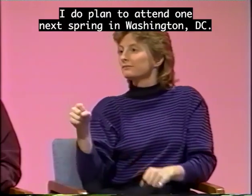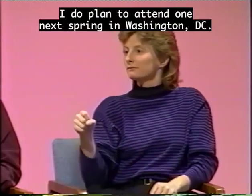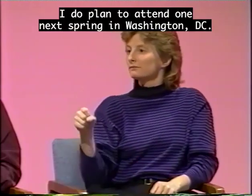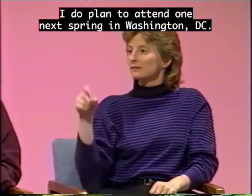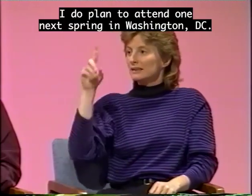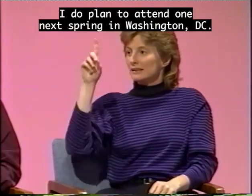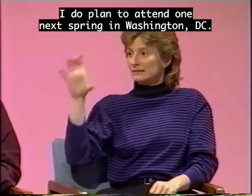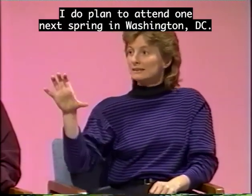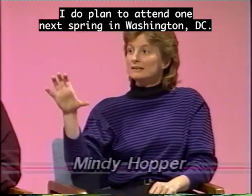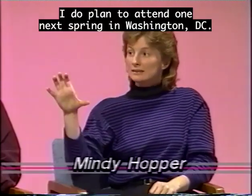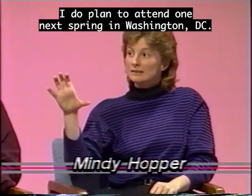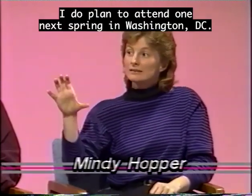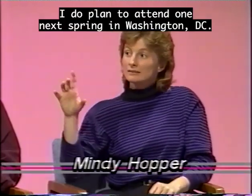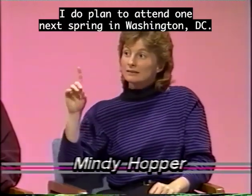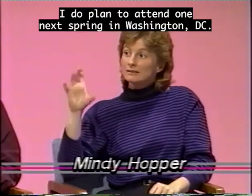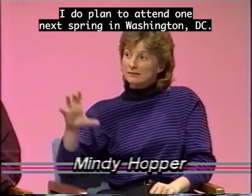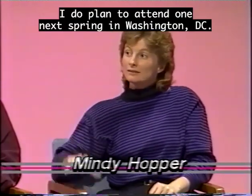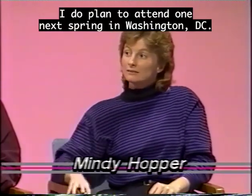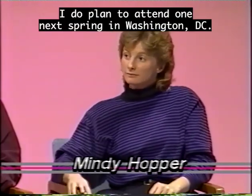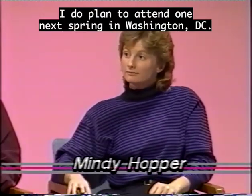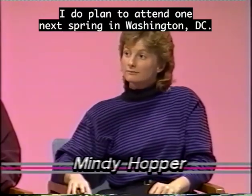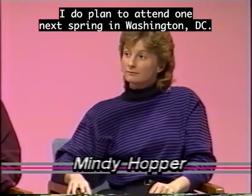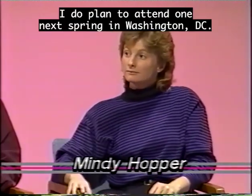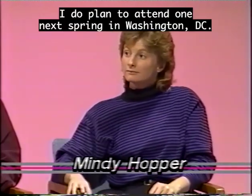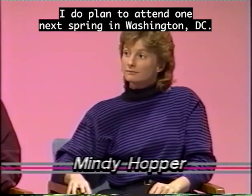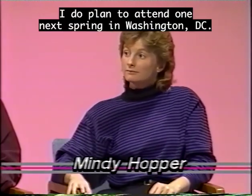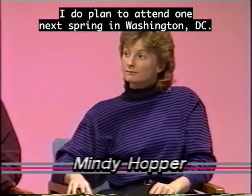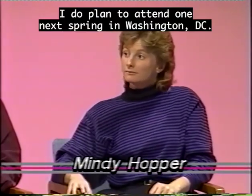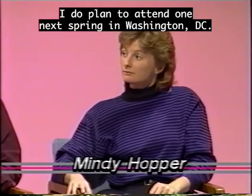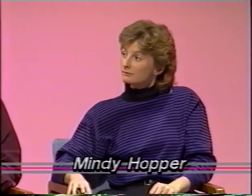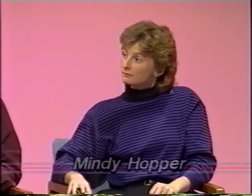plan to attend one next spring in Washington, D.C.